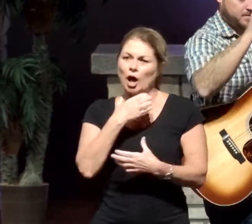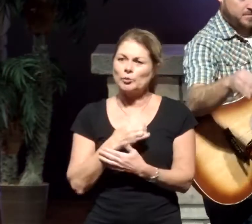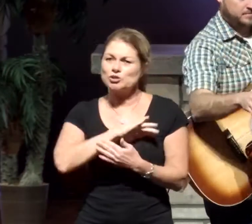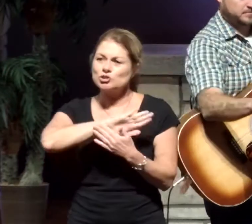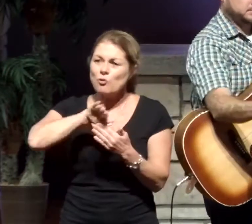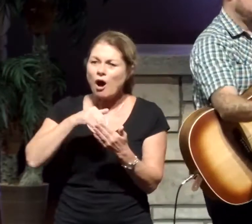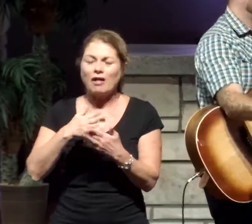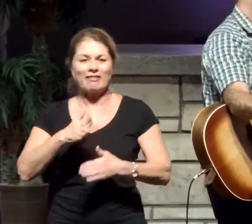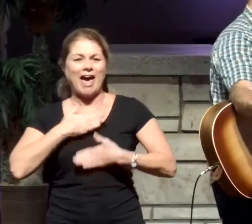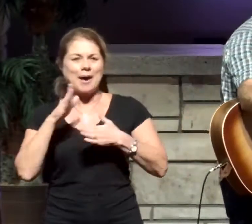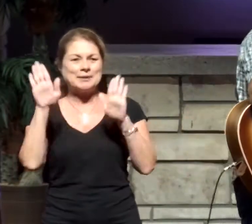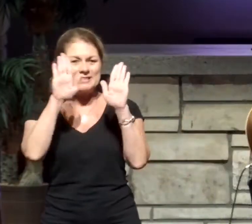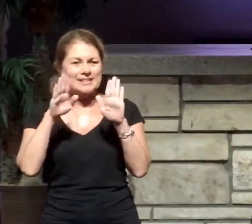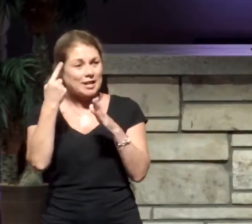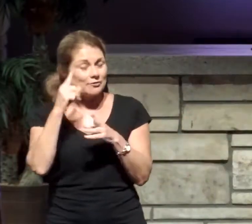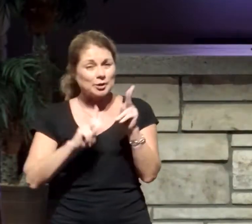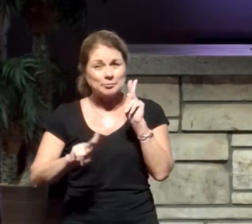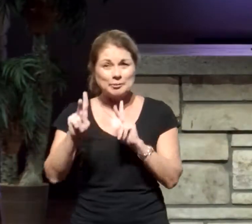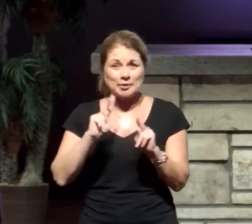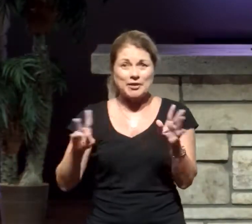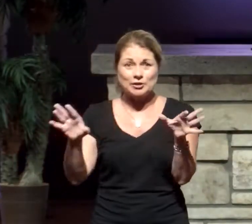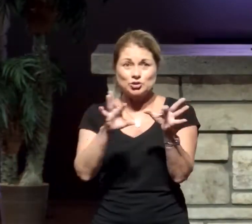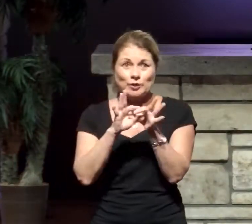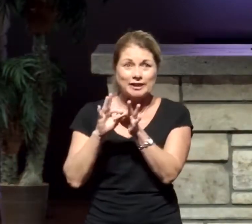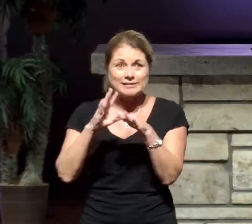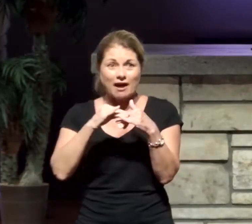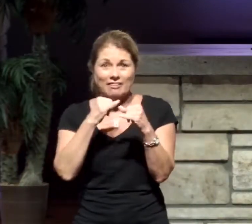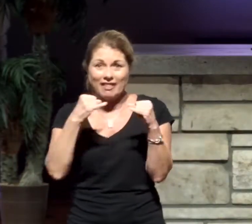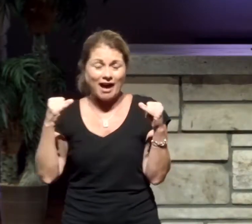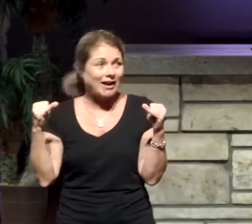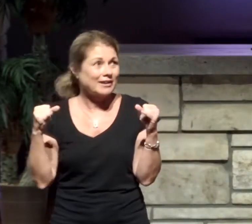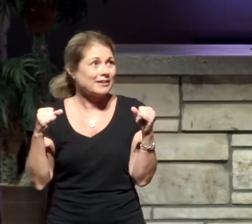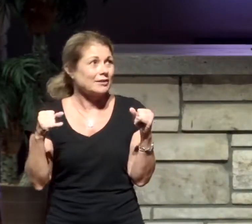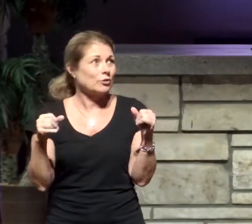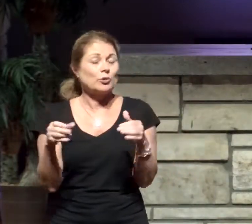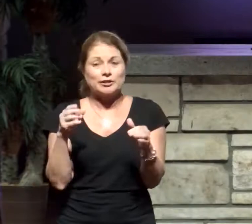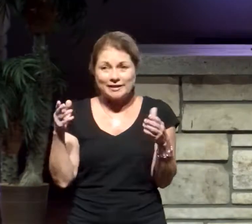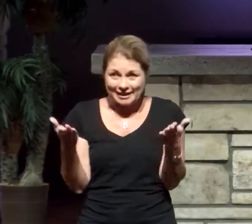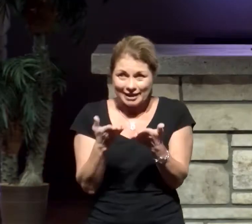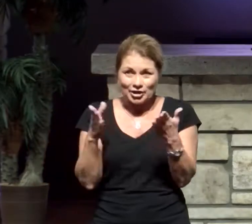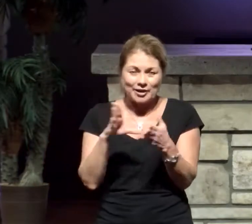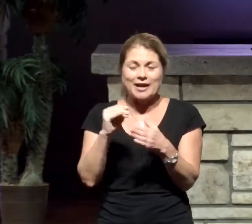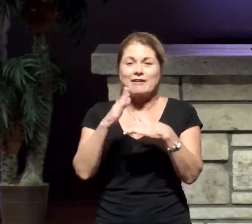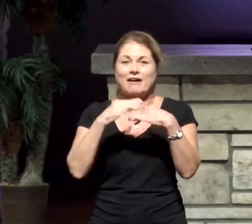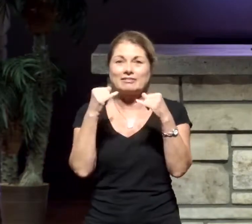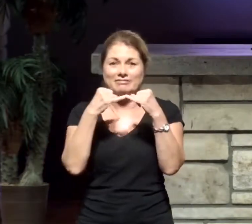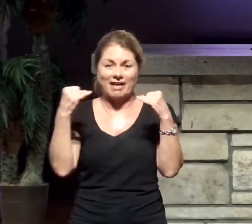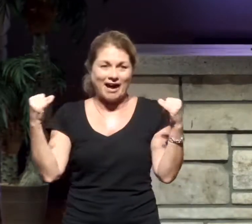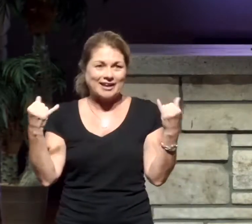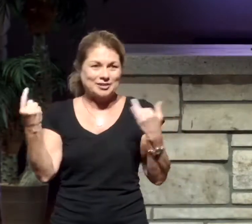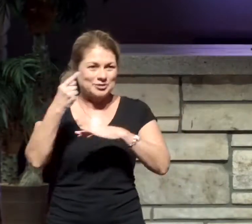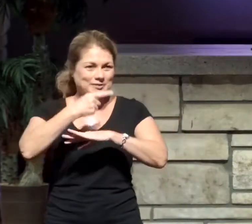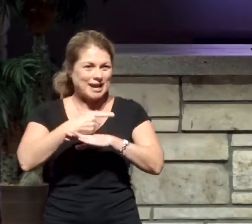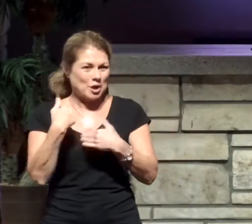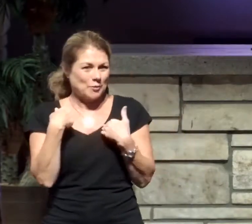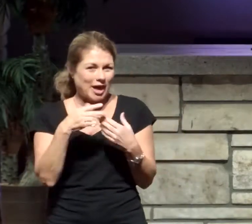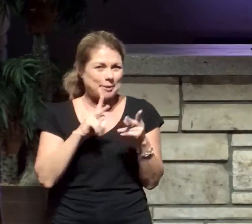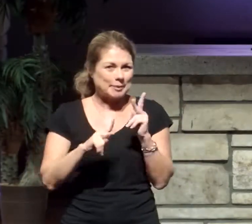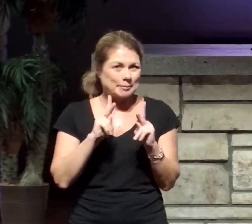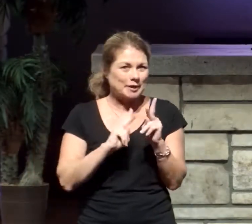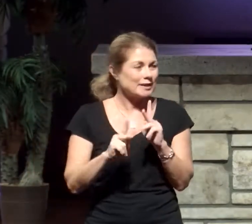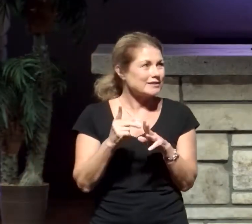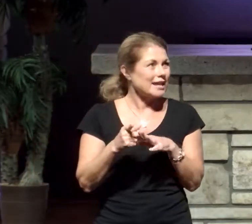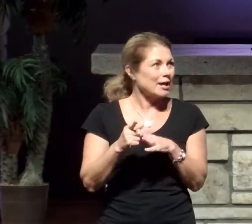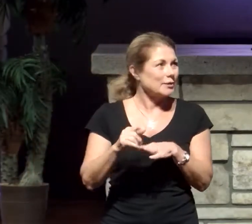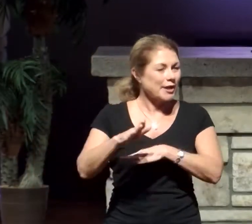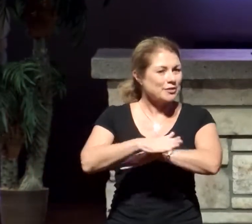Sunday to those of you who are joining us in worship. Also to those of us who are online today as well. We have some folks down in Town Shores,